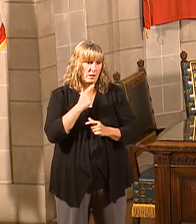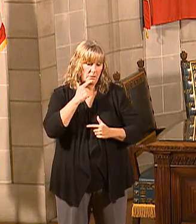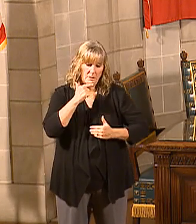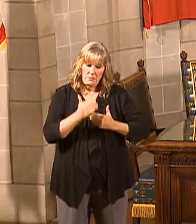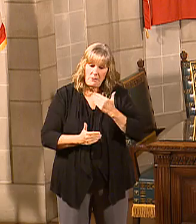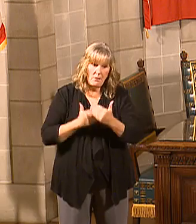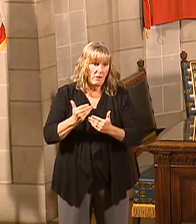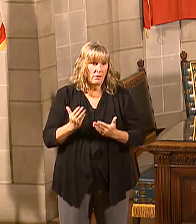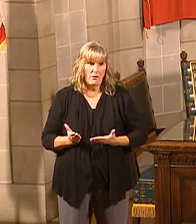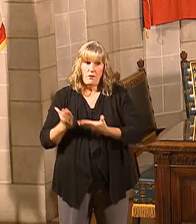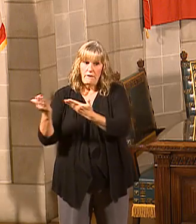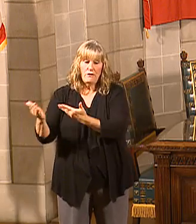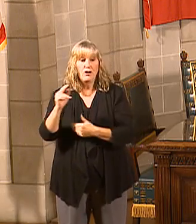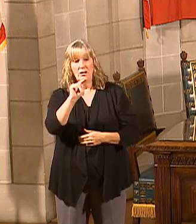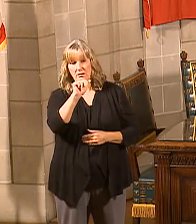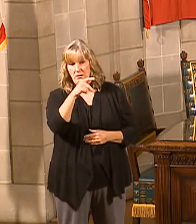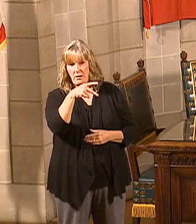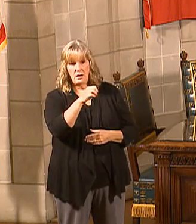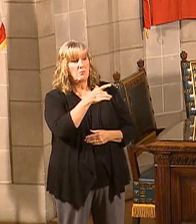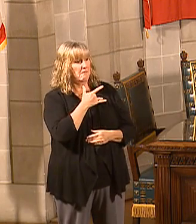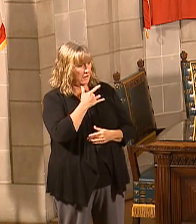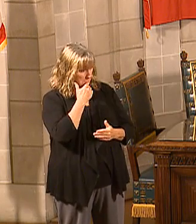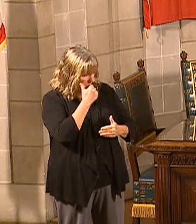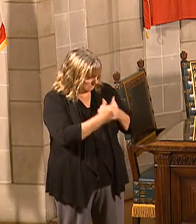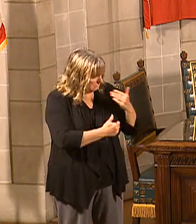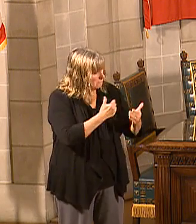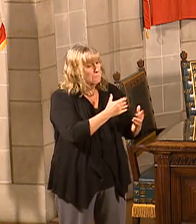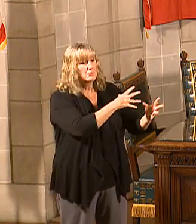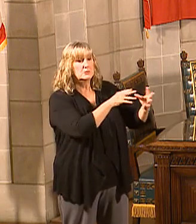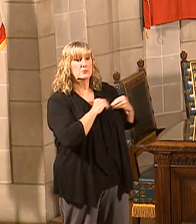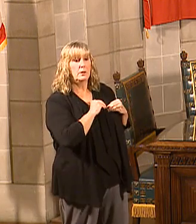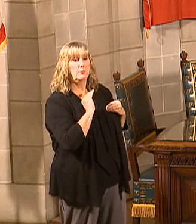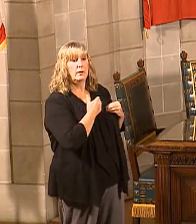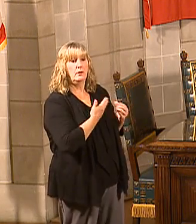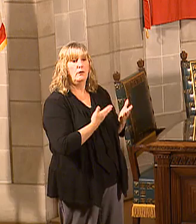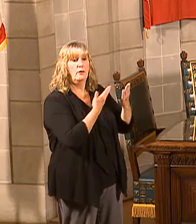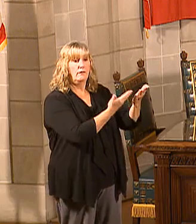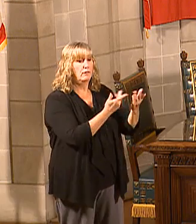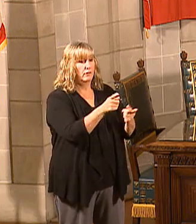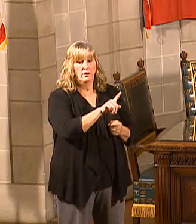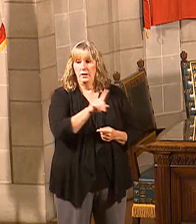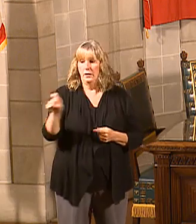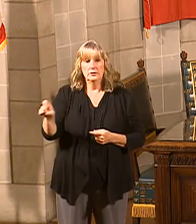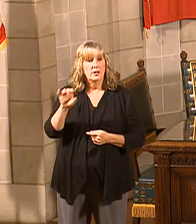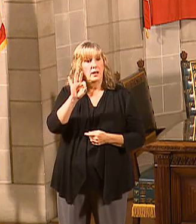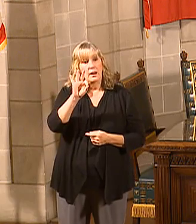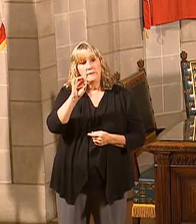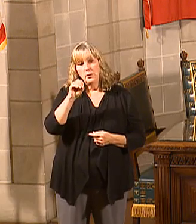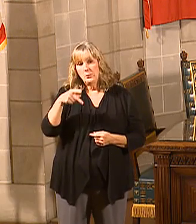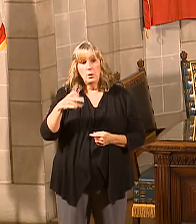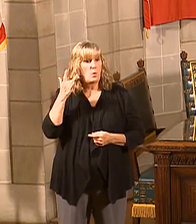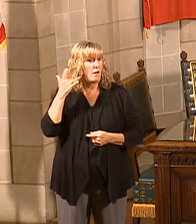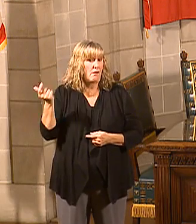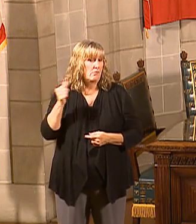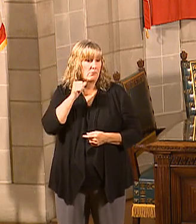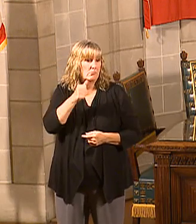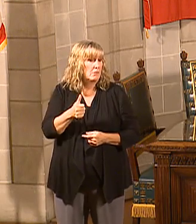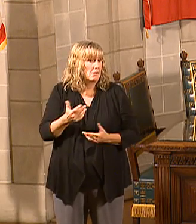NAPE felt that way when they accepted our offer, and so you'd have to ask the FOP whether or not saying